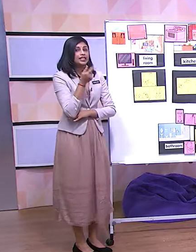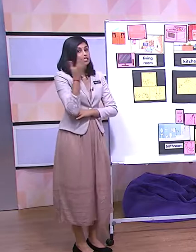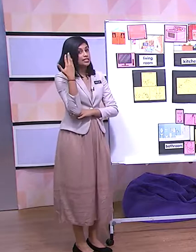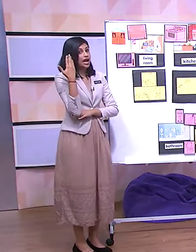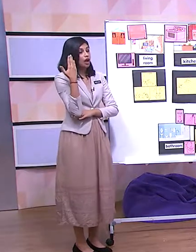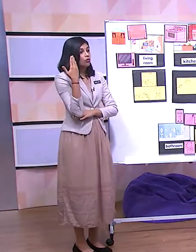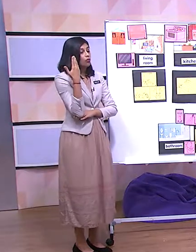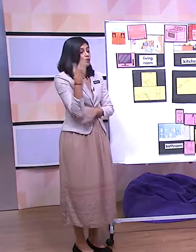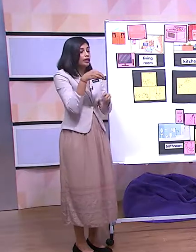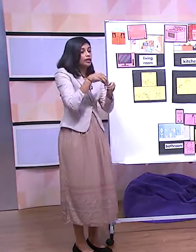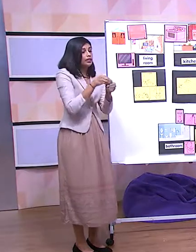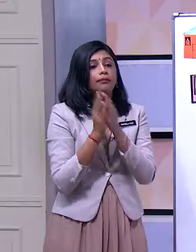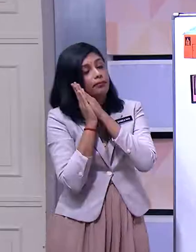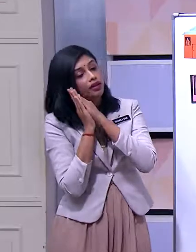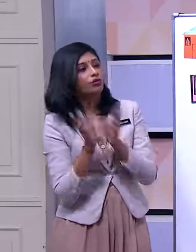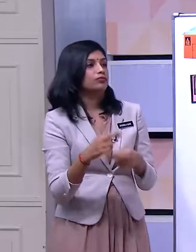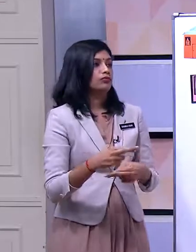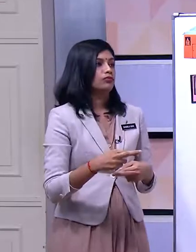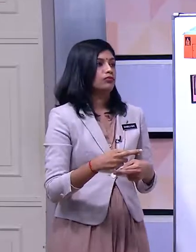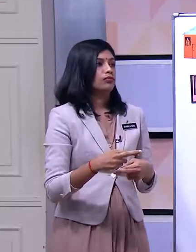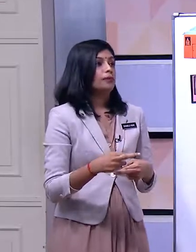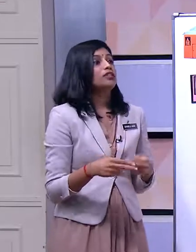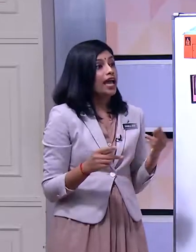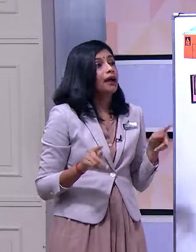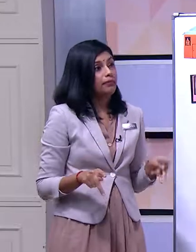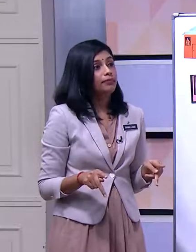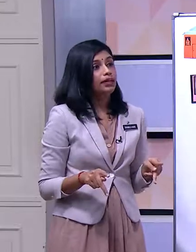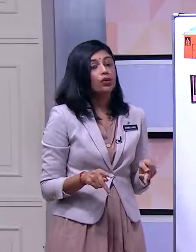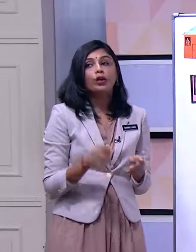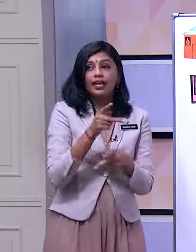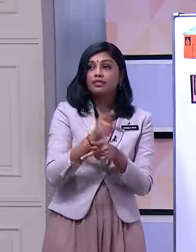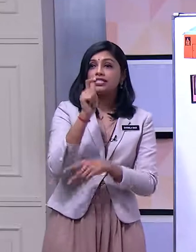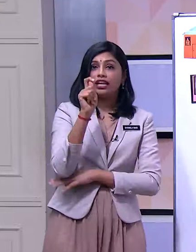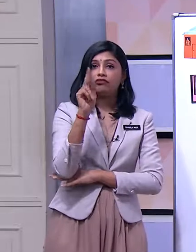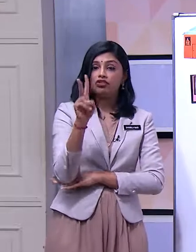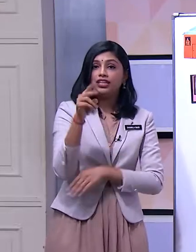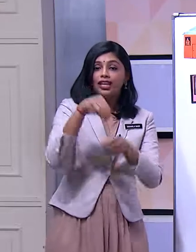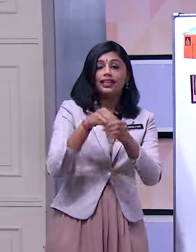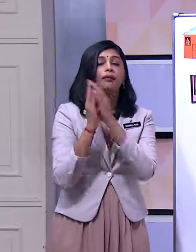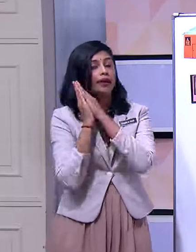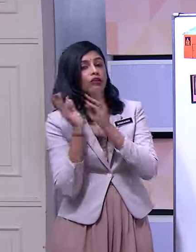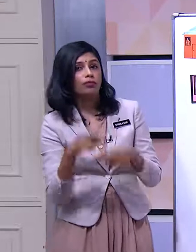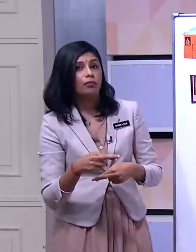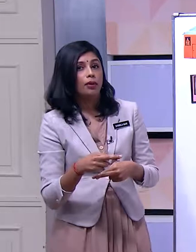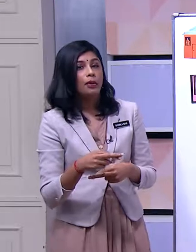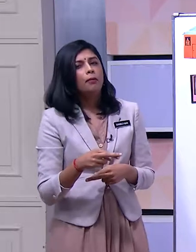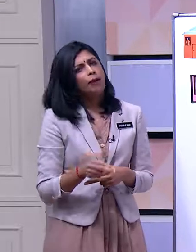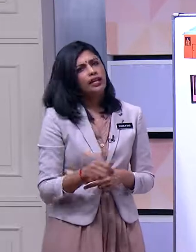just now in the bedroom? Mm-hmm. Because there are people who keeps television in the bedroom. But it